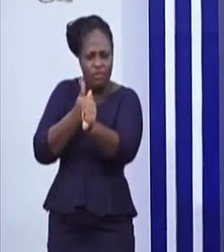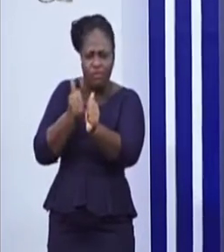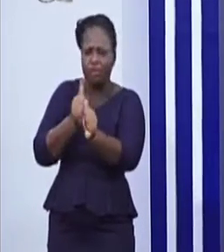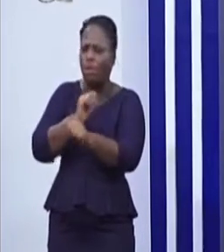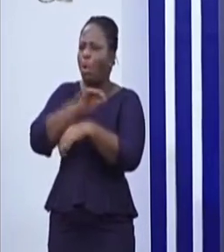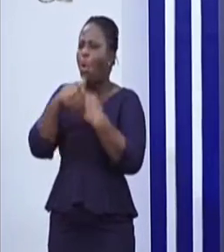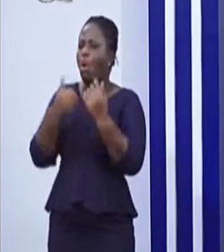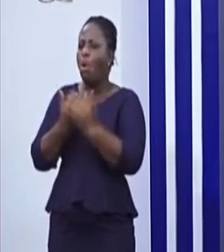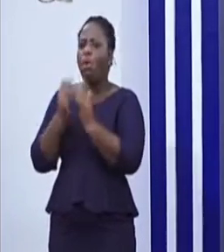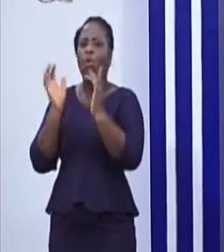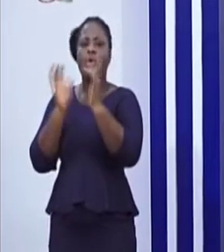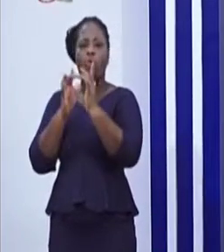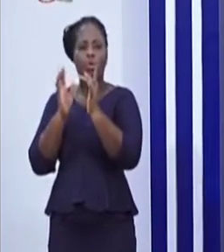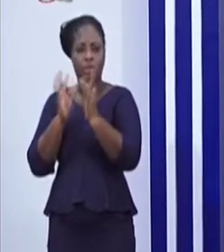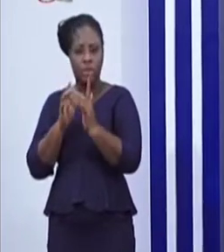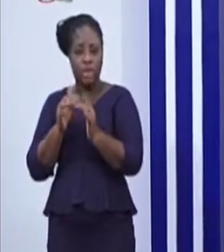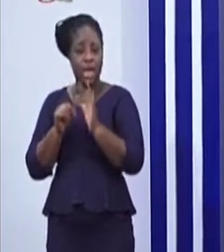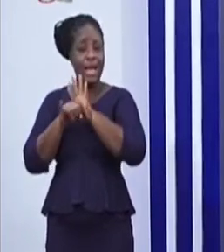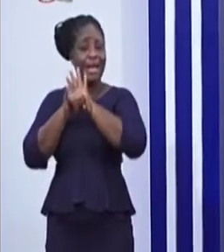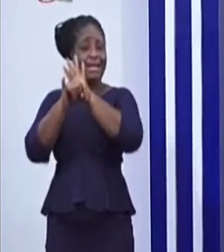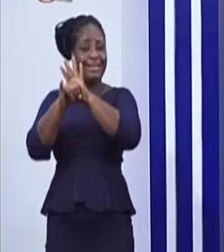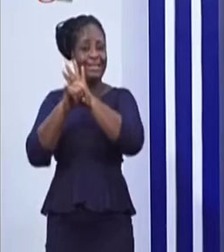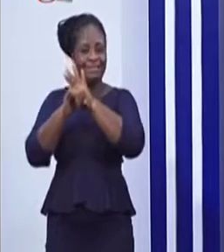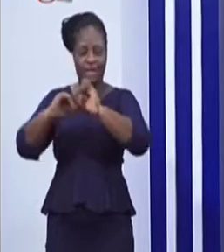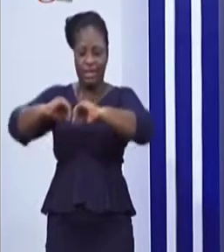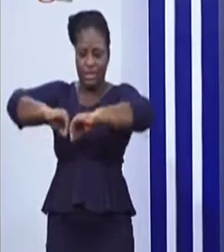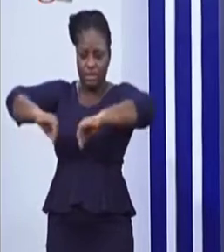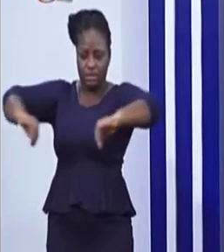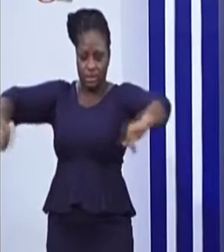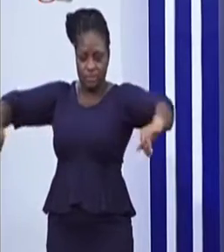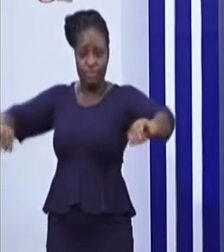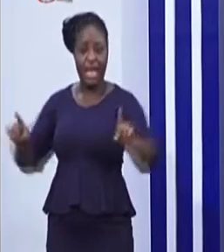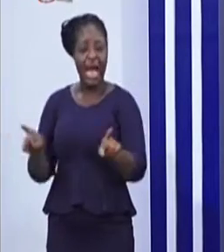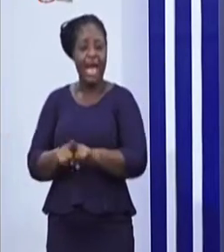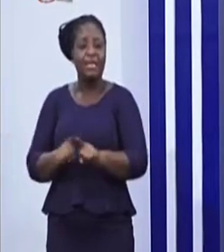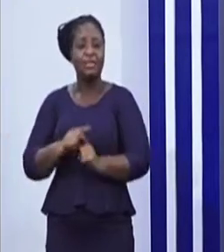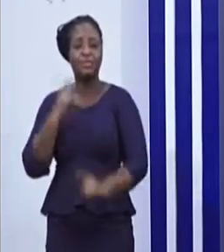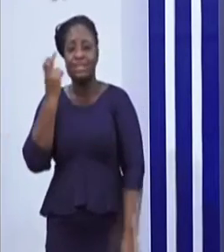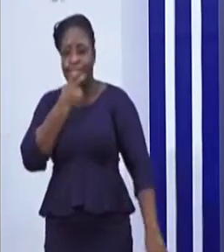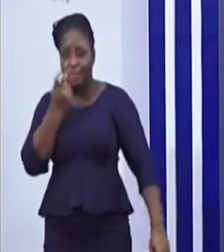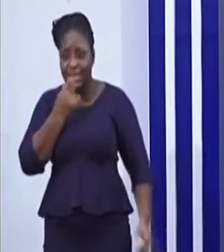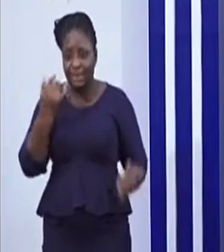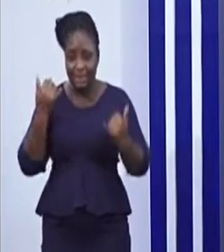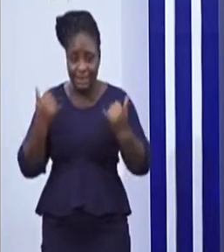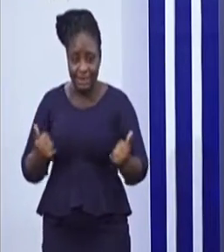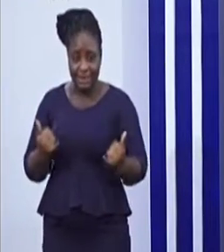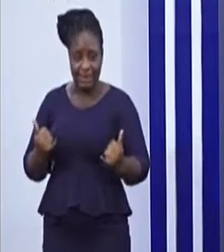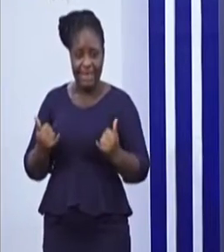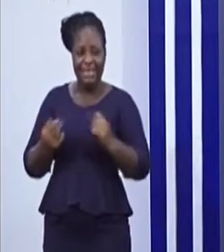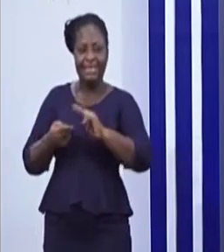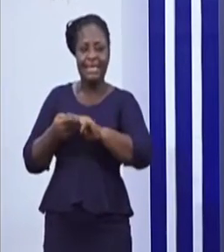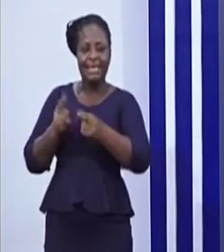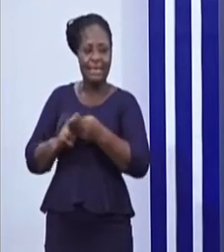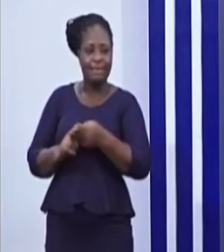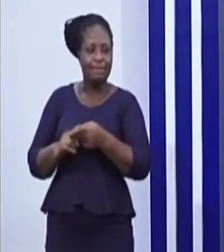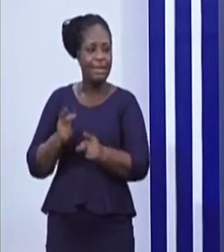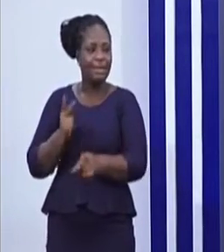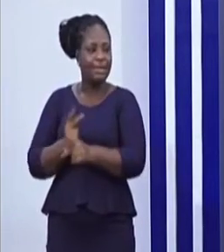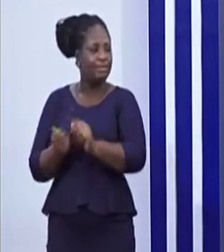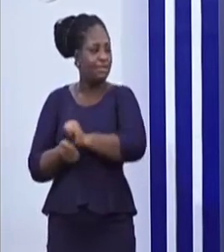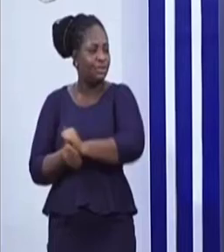contacts, identify and isolate them. As we speak now, a significant number, I will not be able to, because the numbers keep changing by